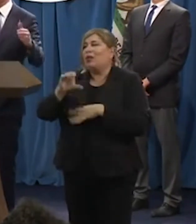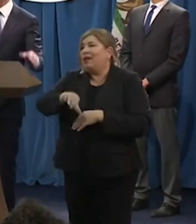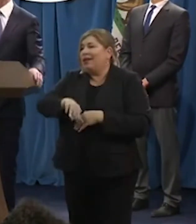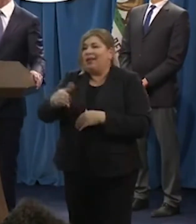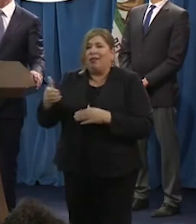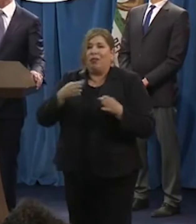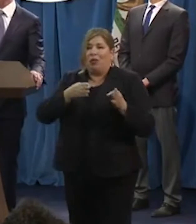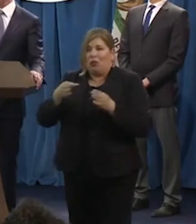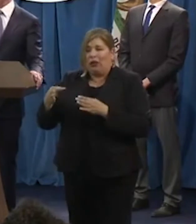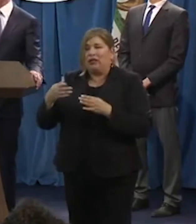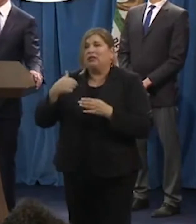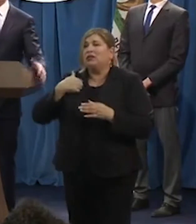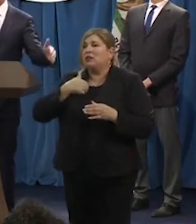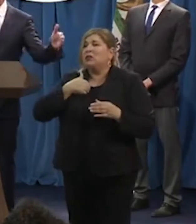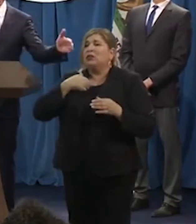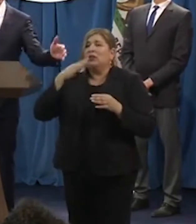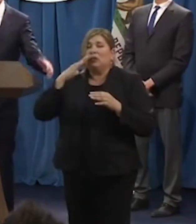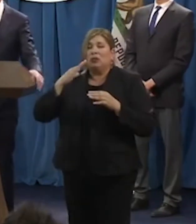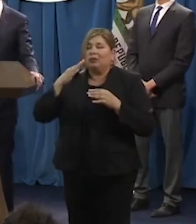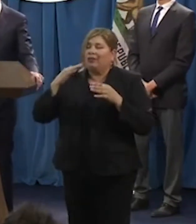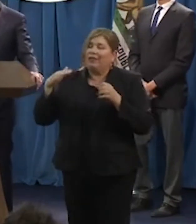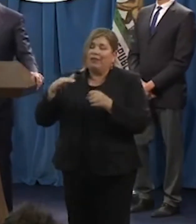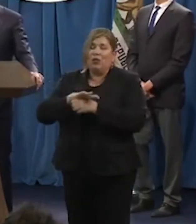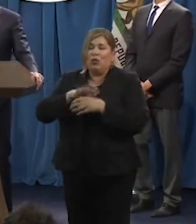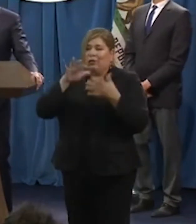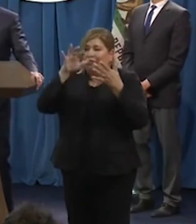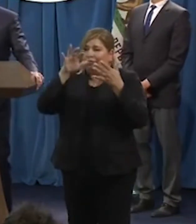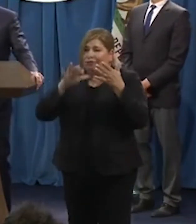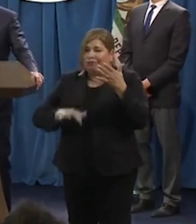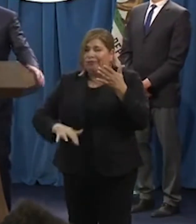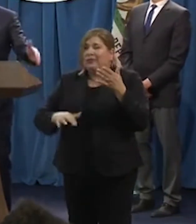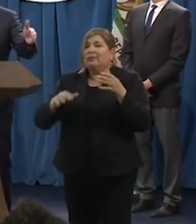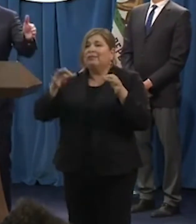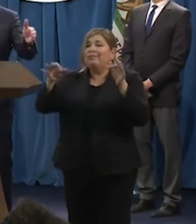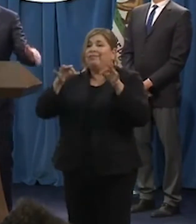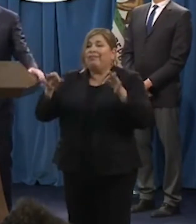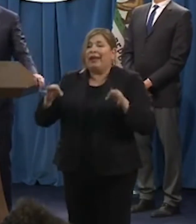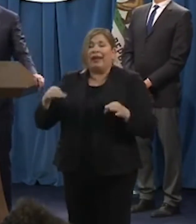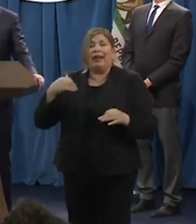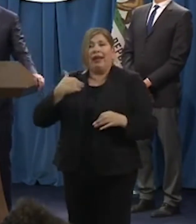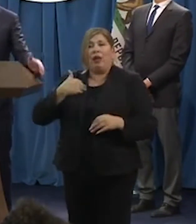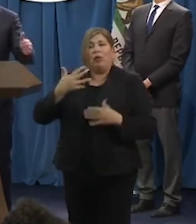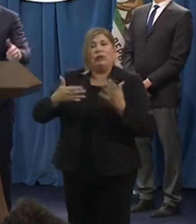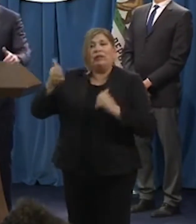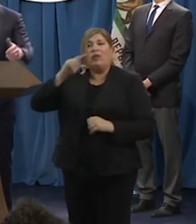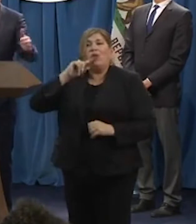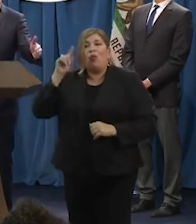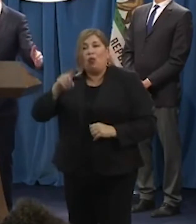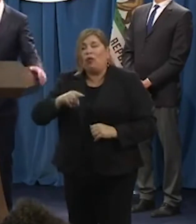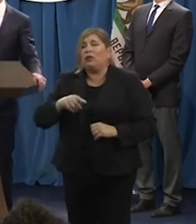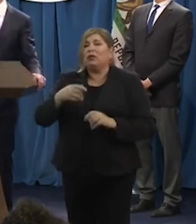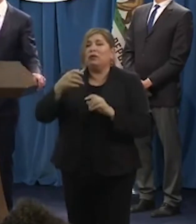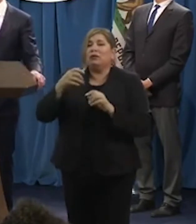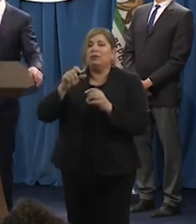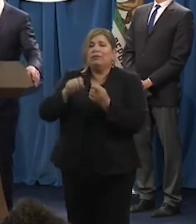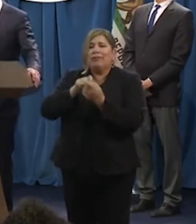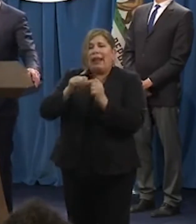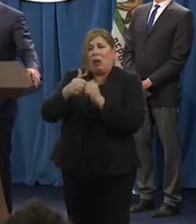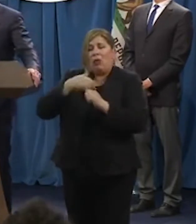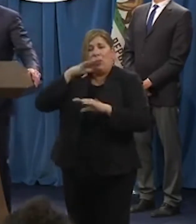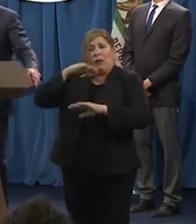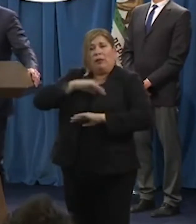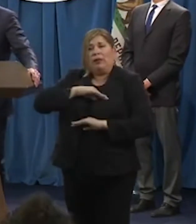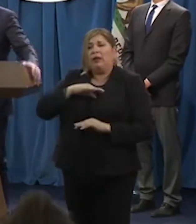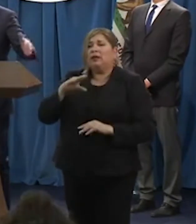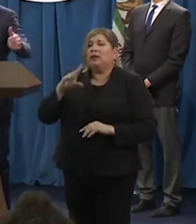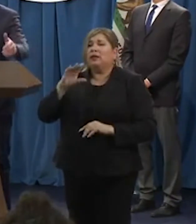We laid those out. A full page of our executive order just lays out the details of Bagley-Keene and details of